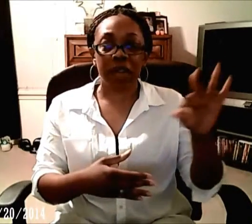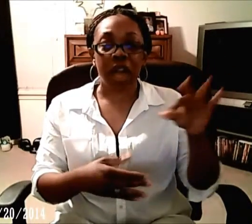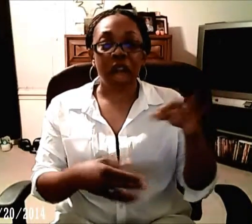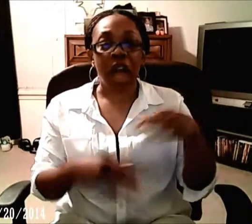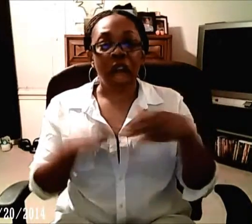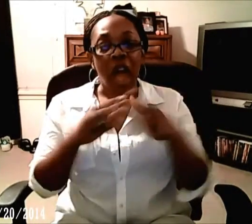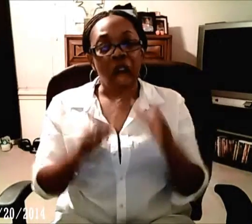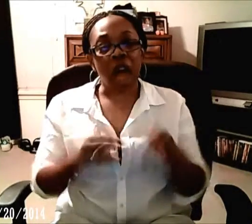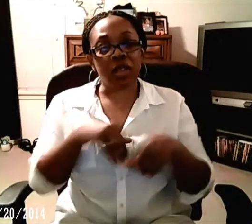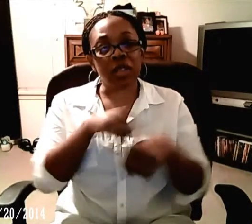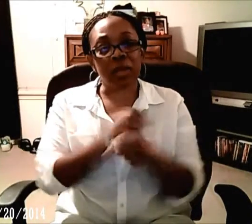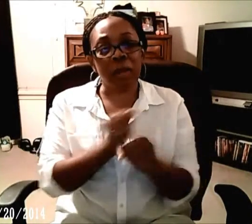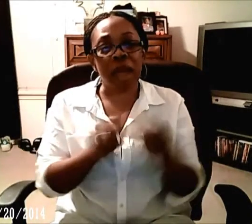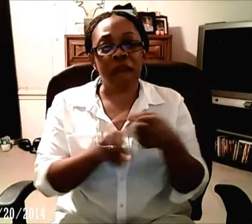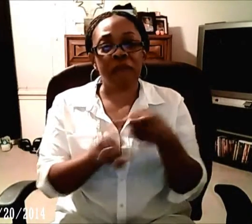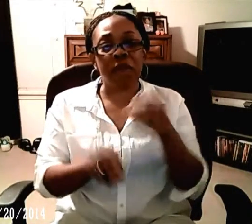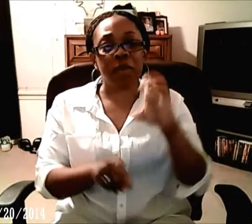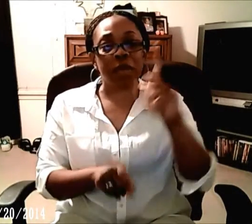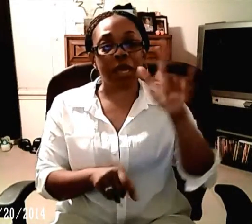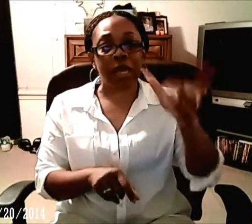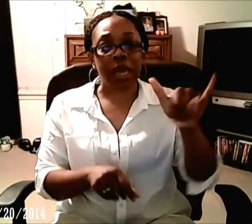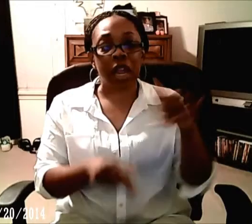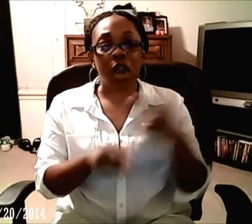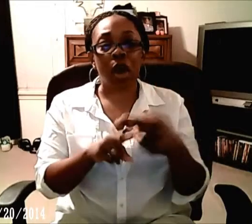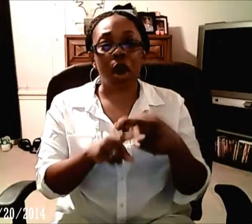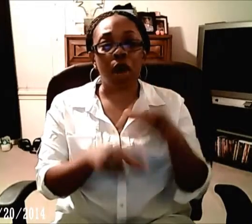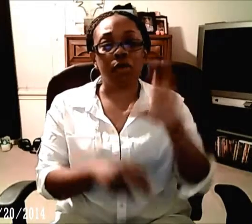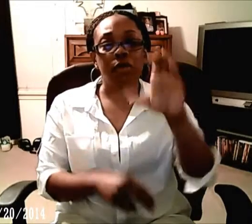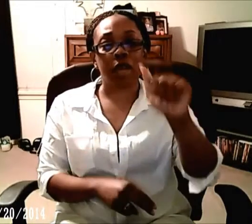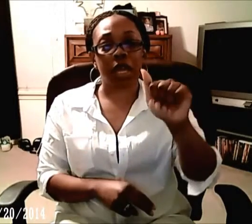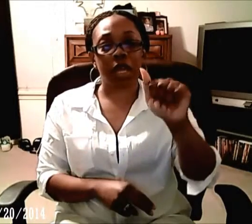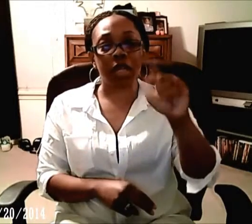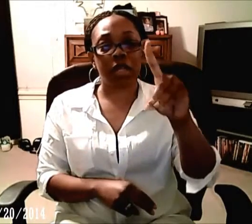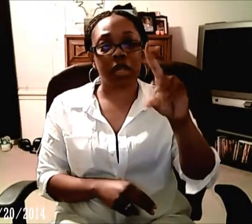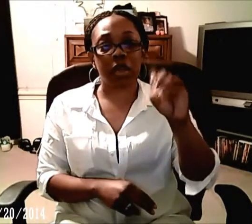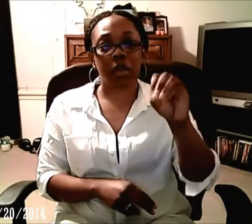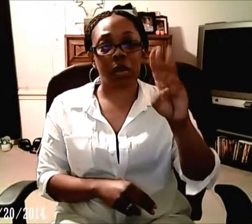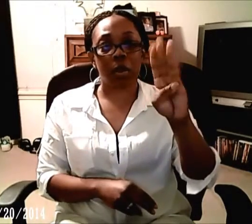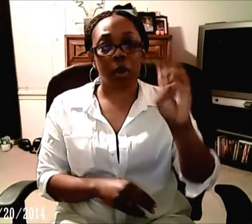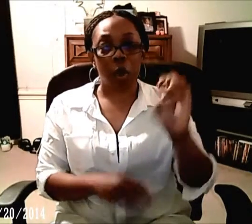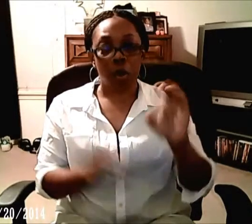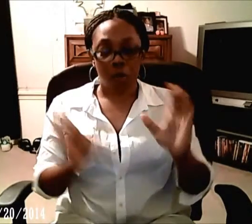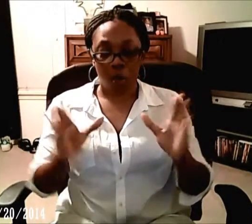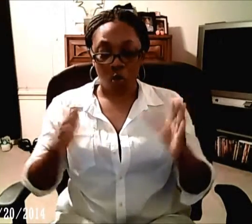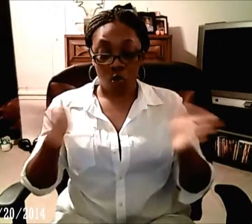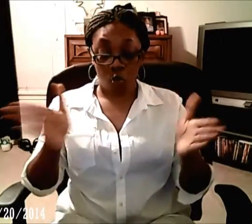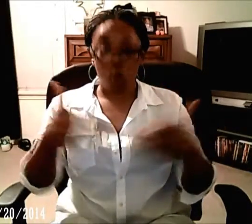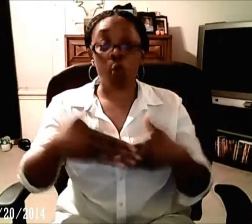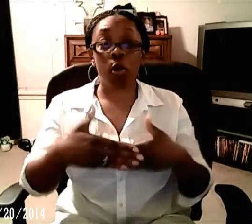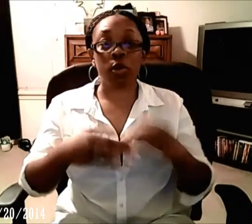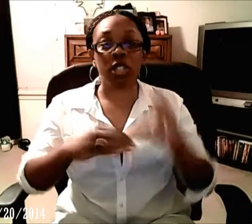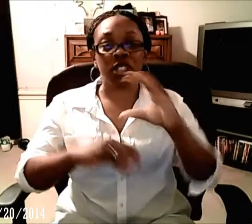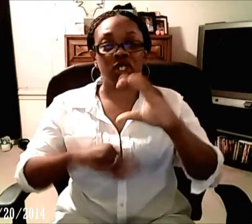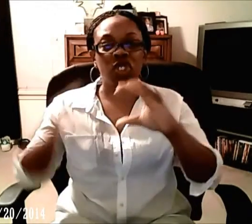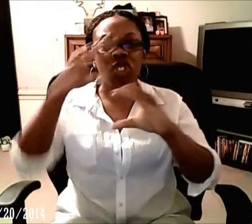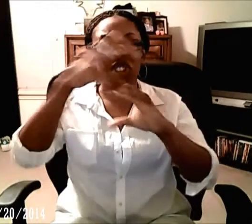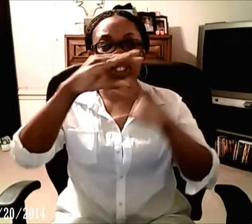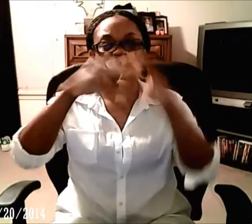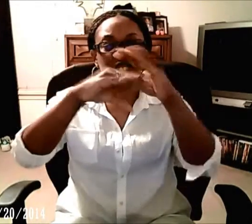rooms are stacked on top of each other. They have ladders to get to each room. But they're dealing with really hot temperatures. But actually,